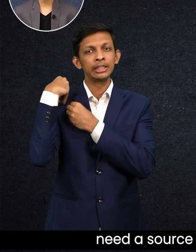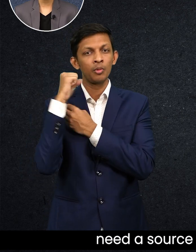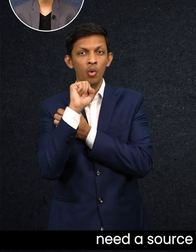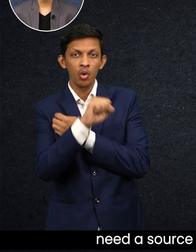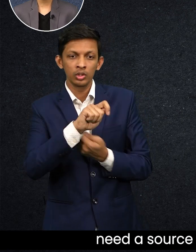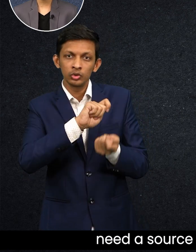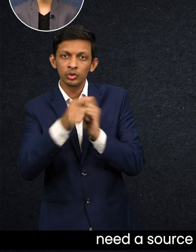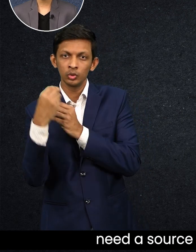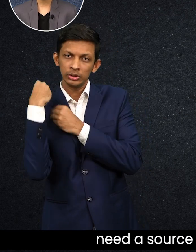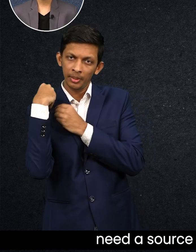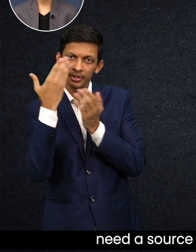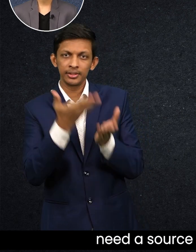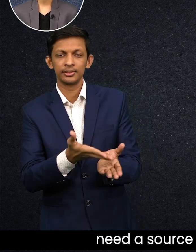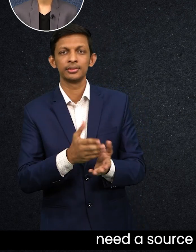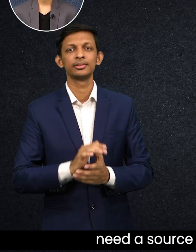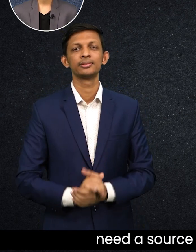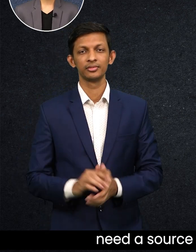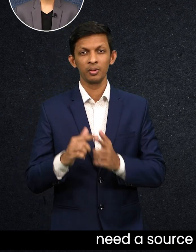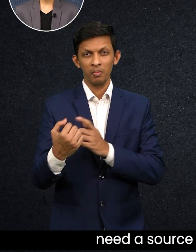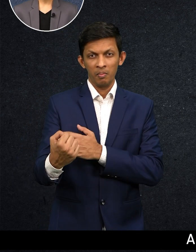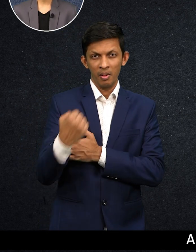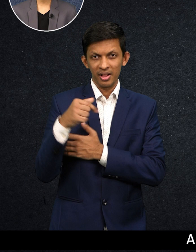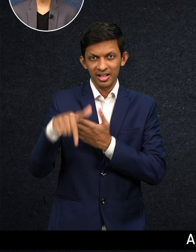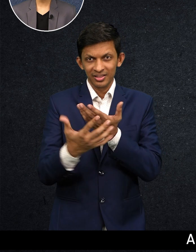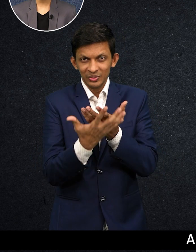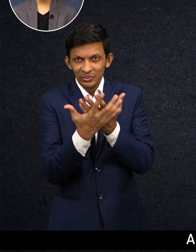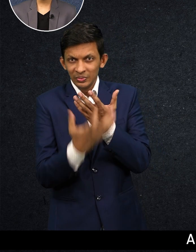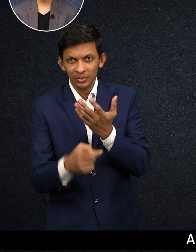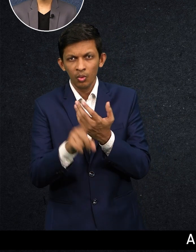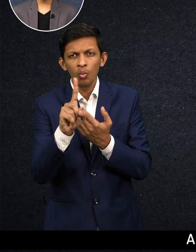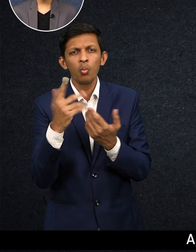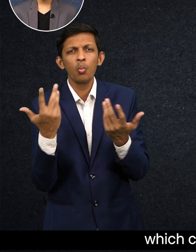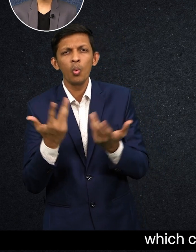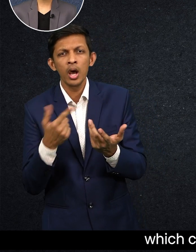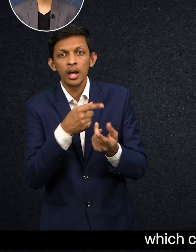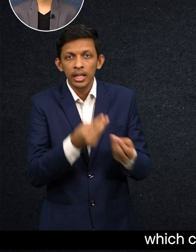their transformations. A source of energy is